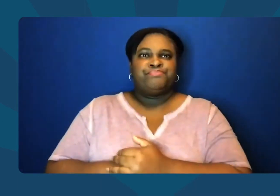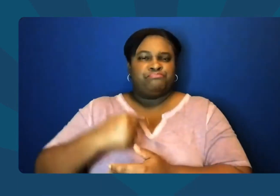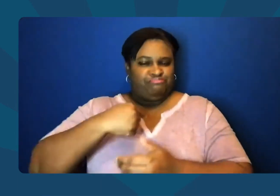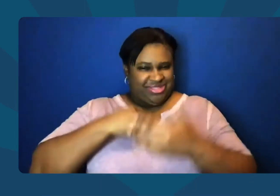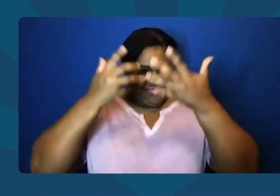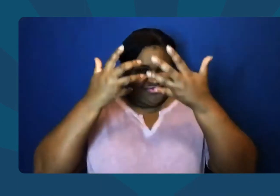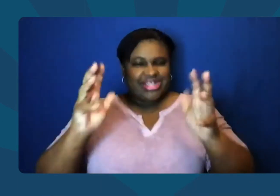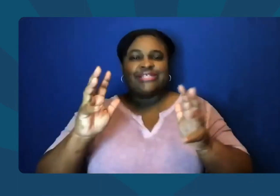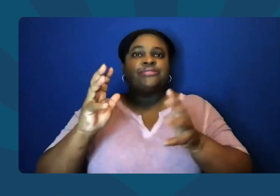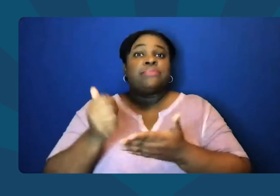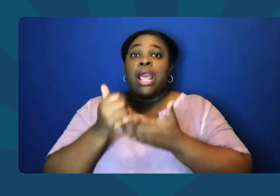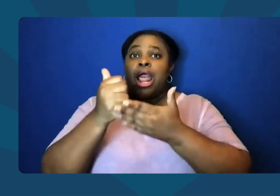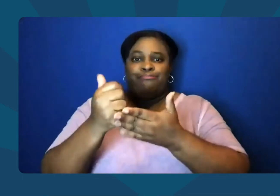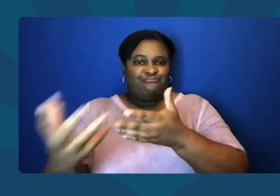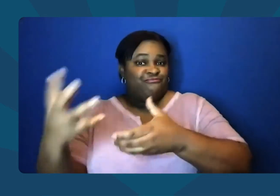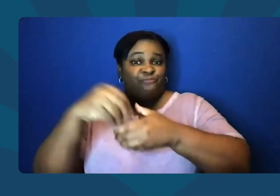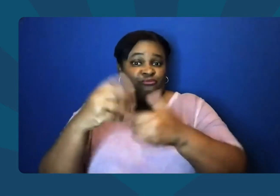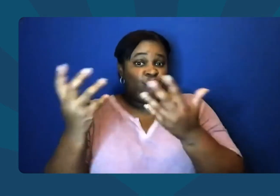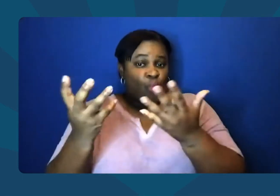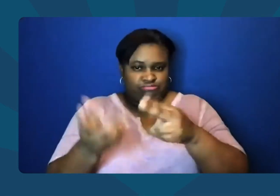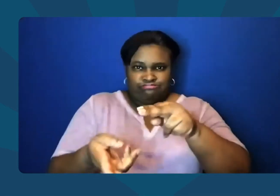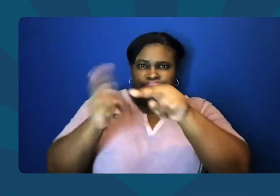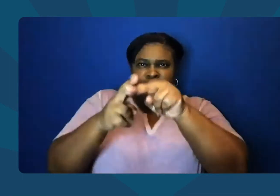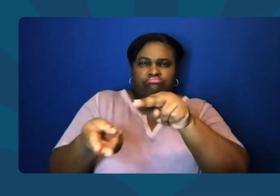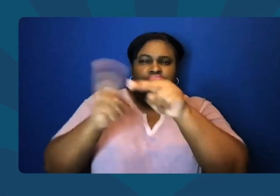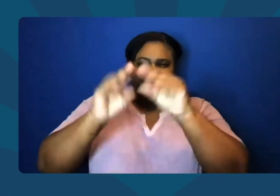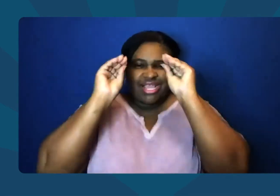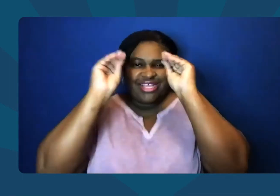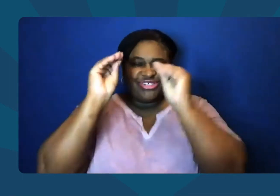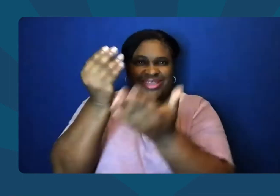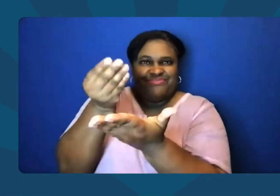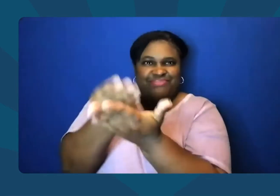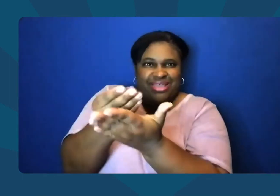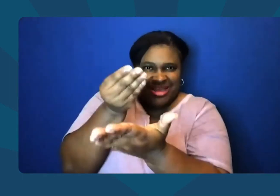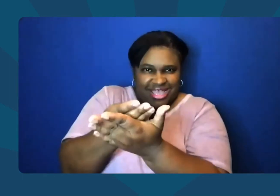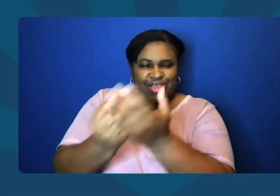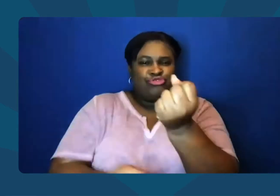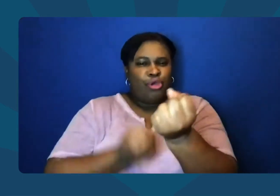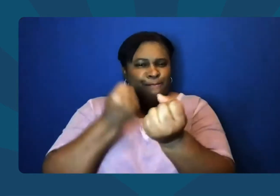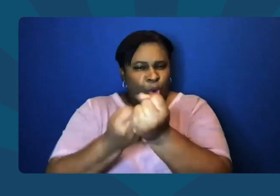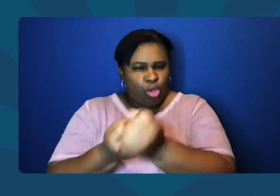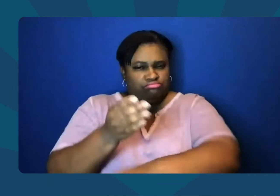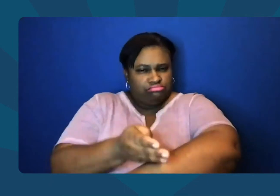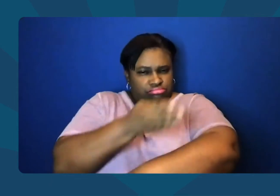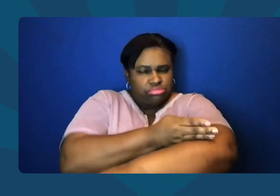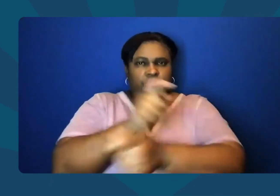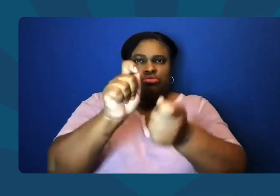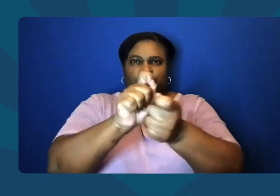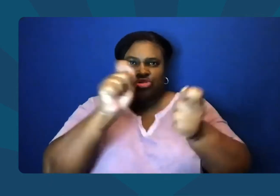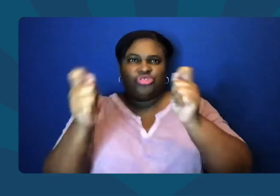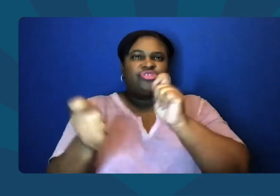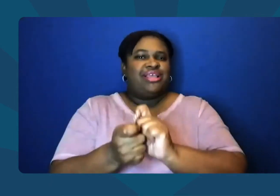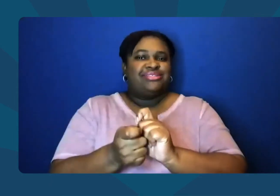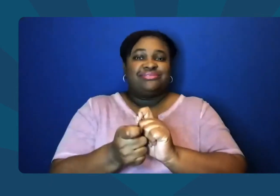education funding and supported reforms that are having positive effects on our